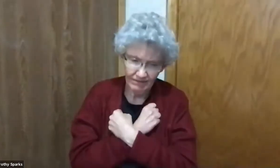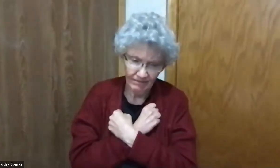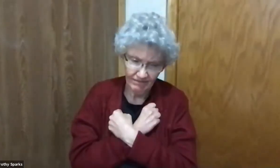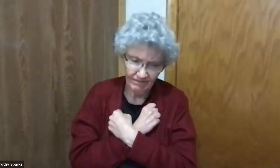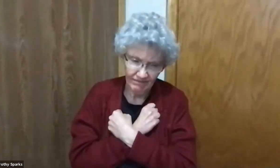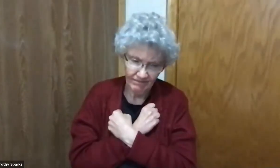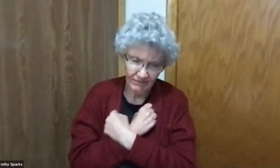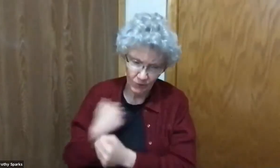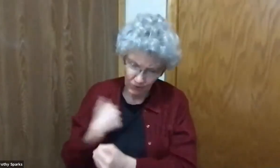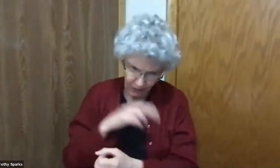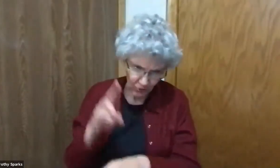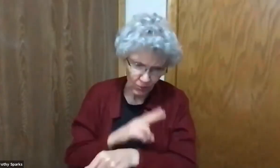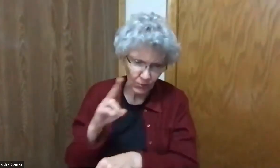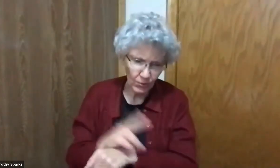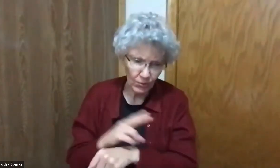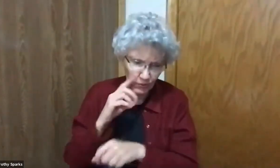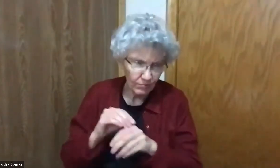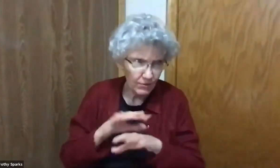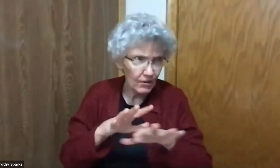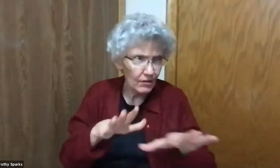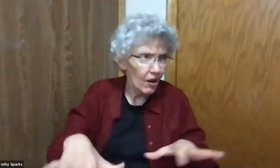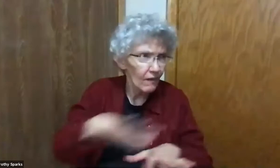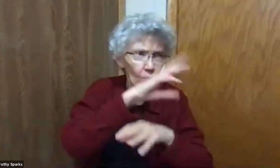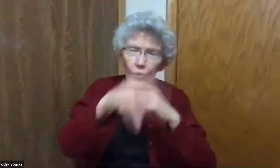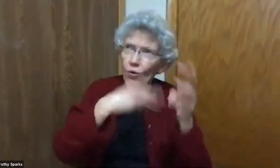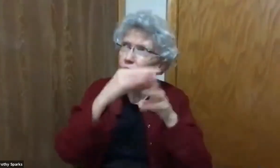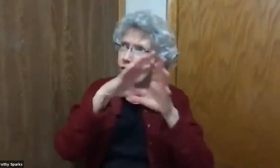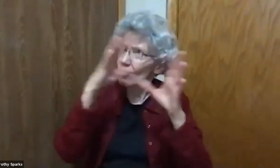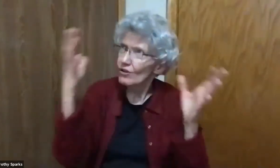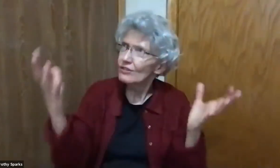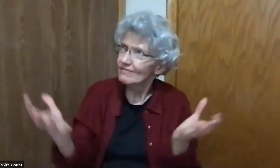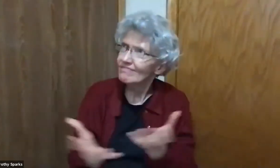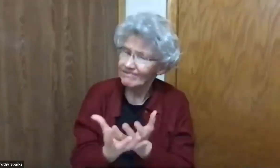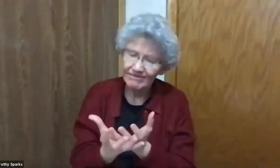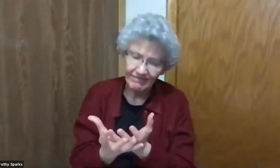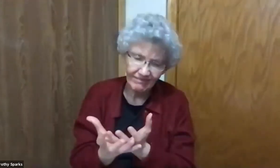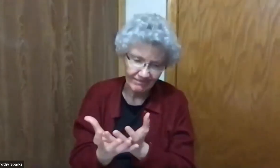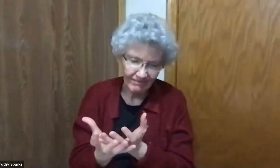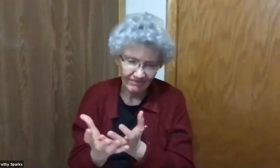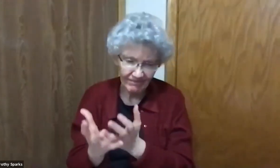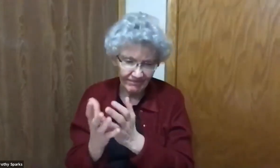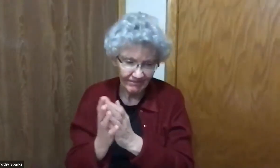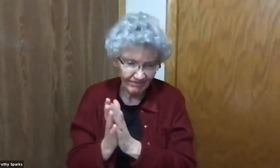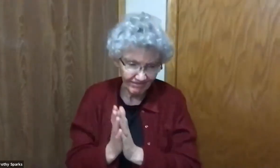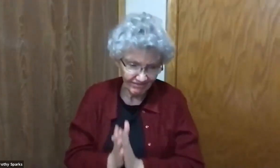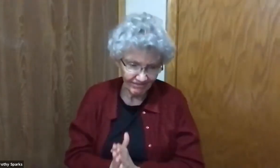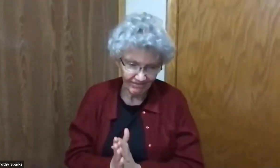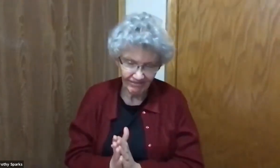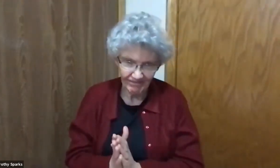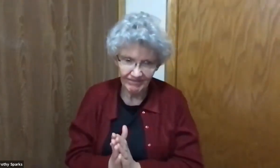Bless our gifts with your love so we can use it for your purpose in our world.